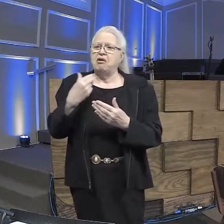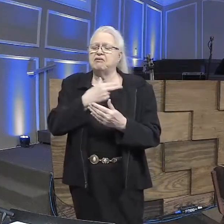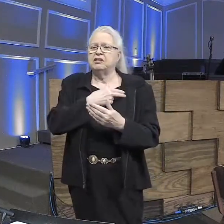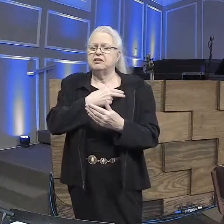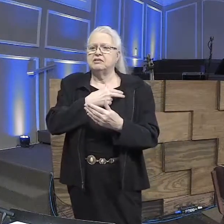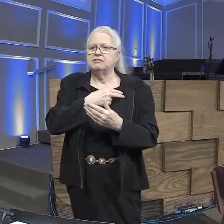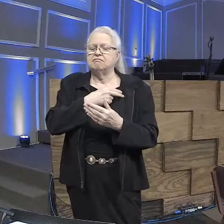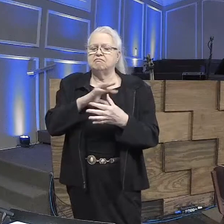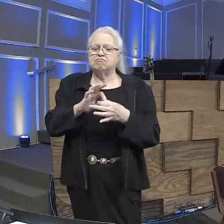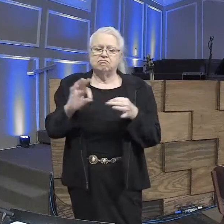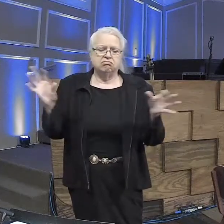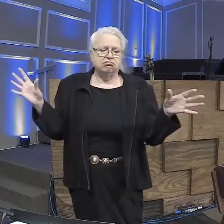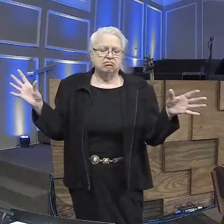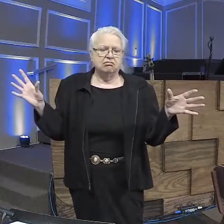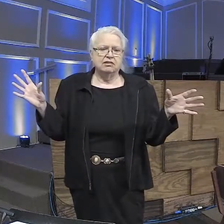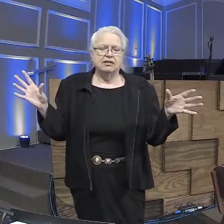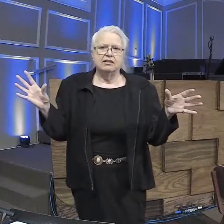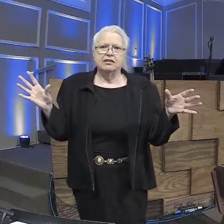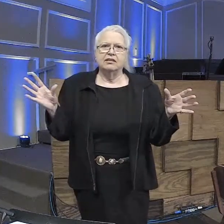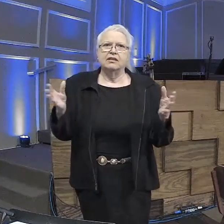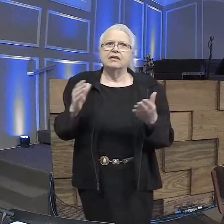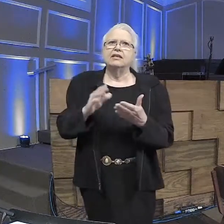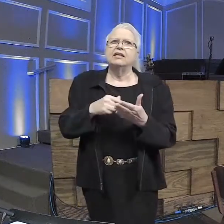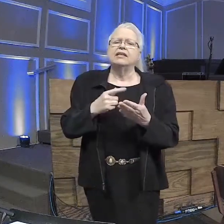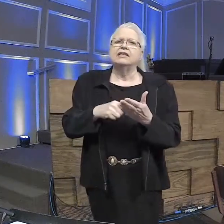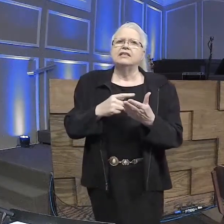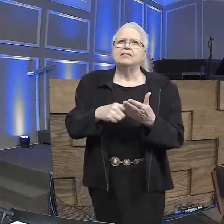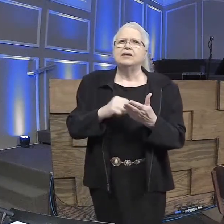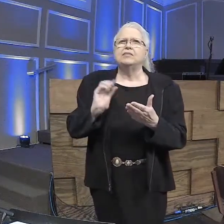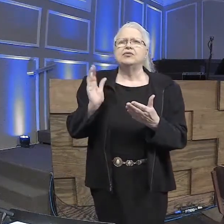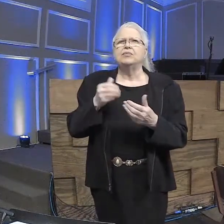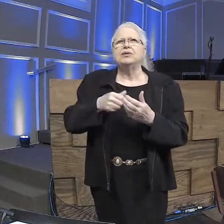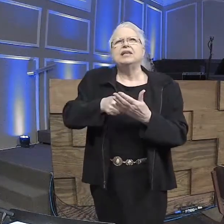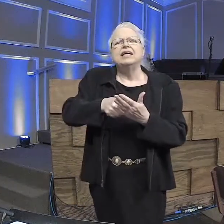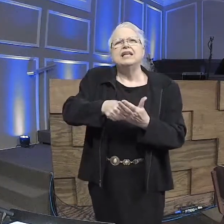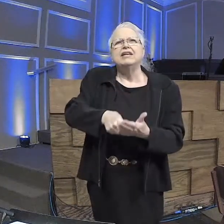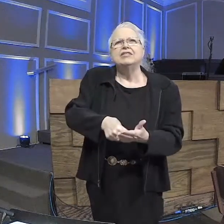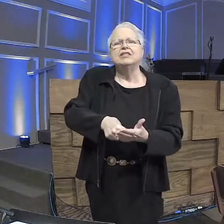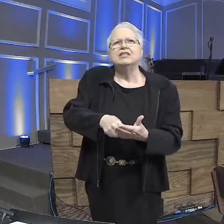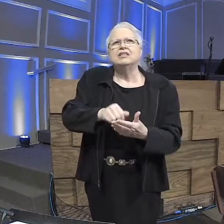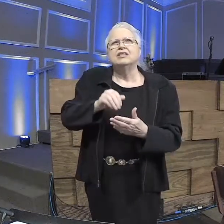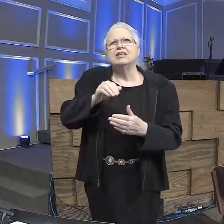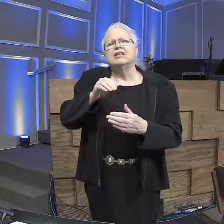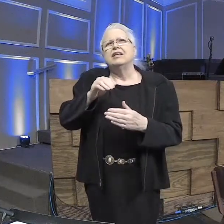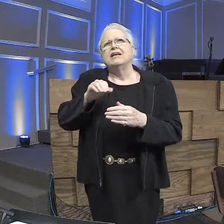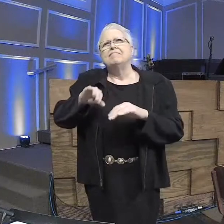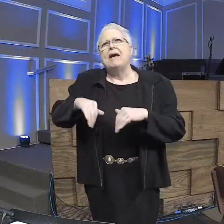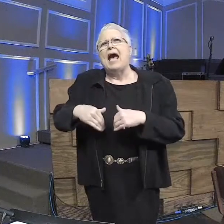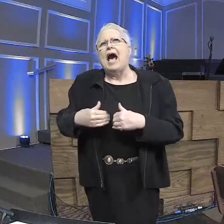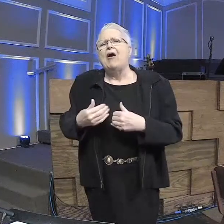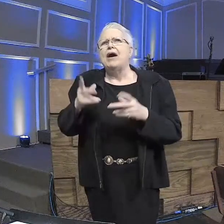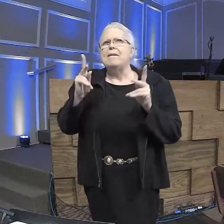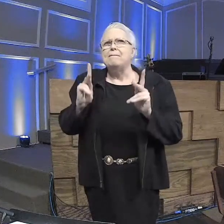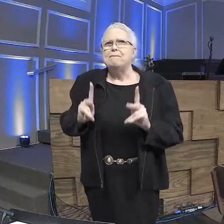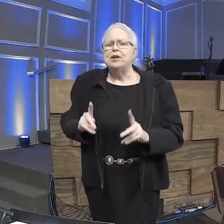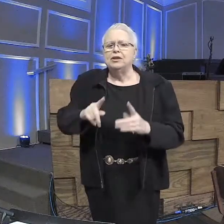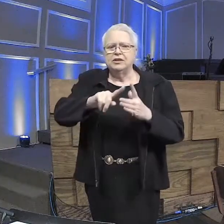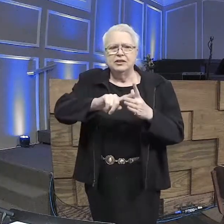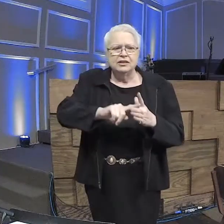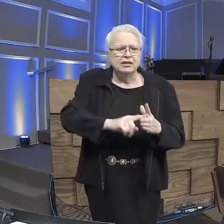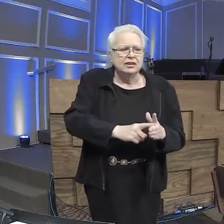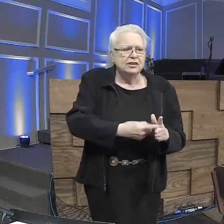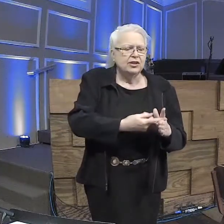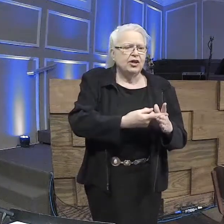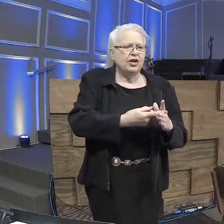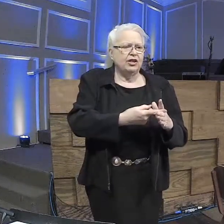this pulpit. Sometimes we put a little too much emphasis on how a person begins in the Christian life and too much neglect